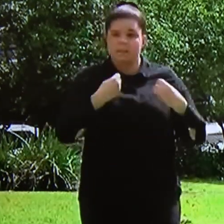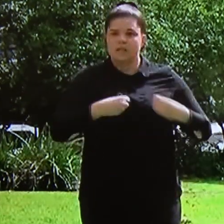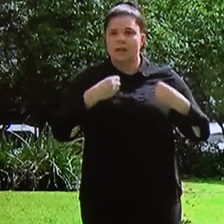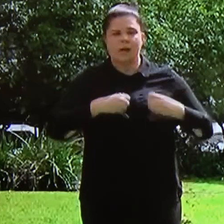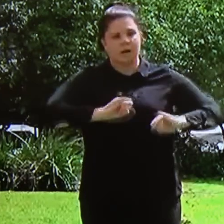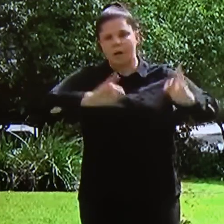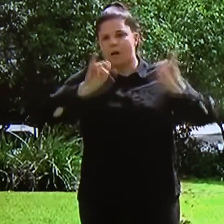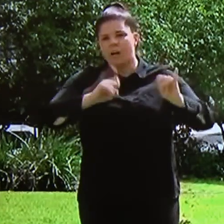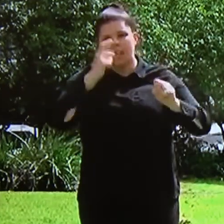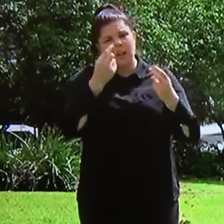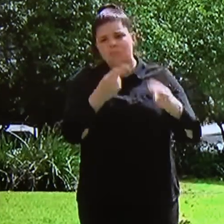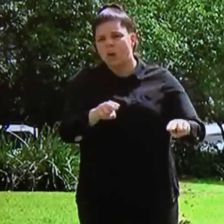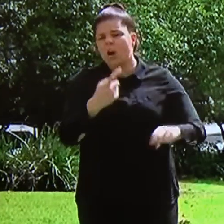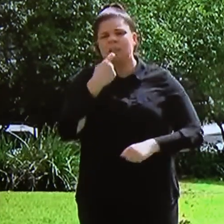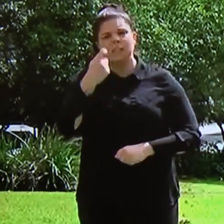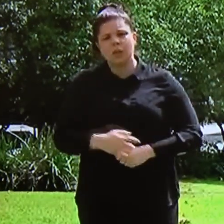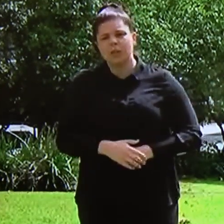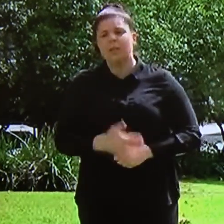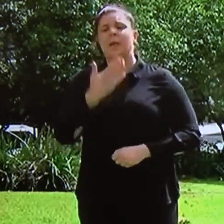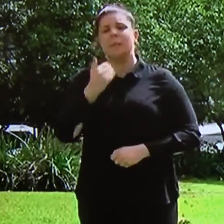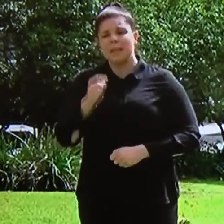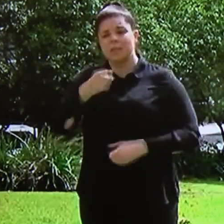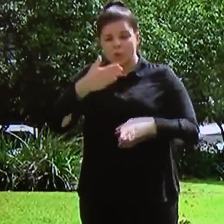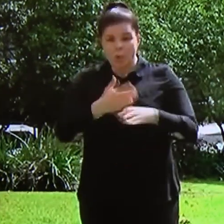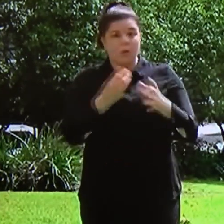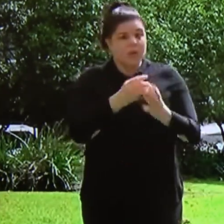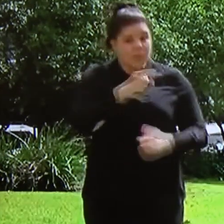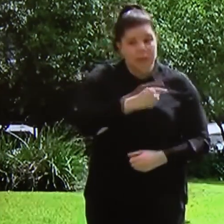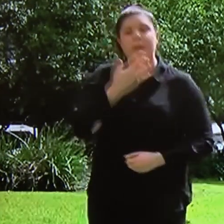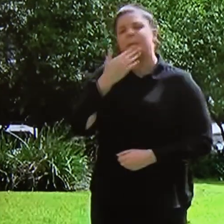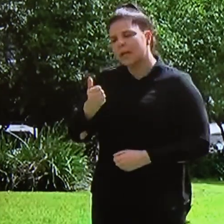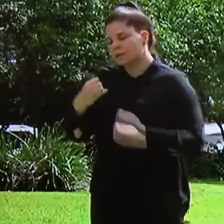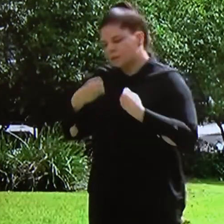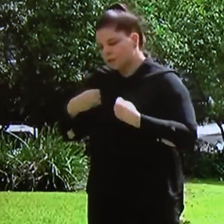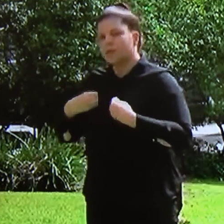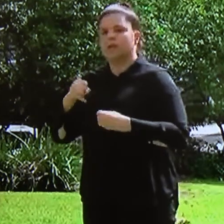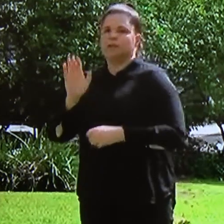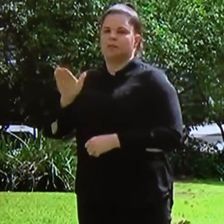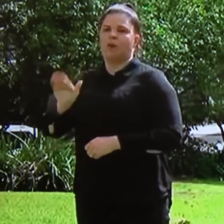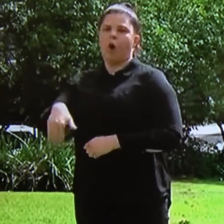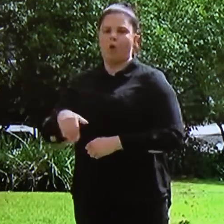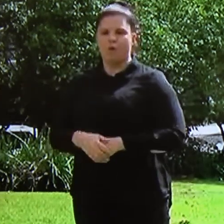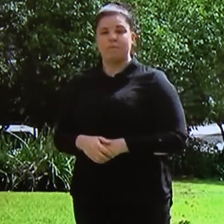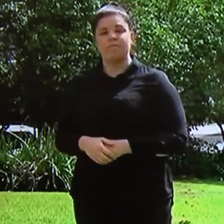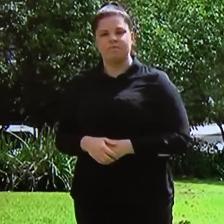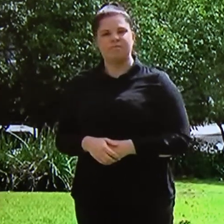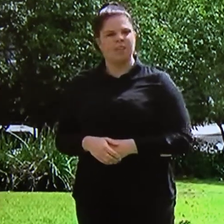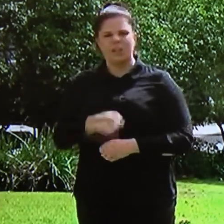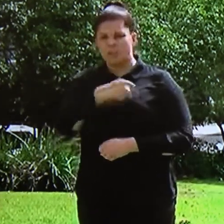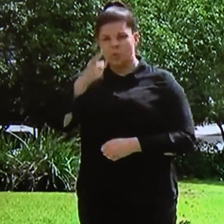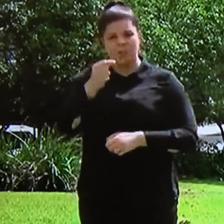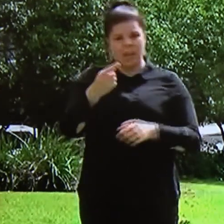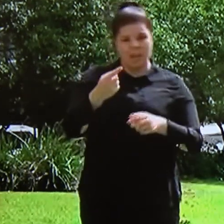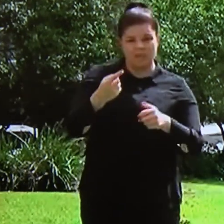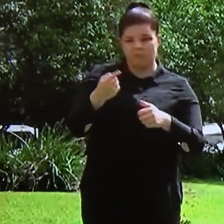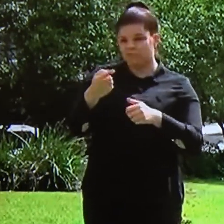some of our most vulnerable people. And I'll leave it at that, and happy to take questions on those matters after each